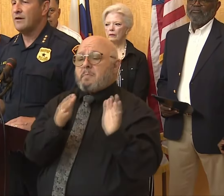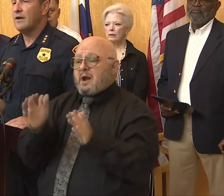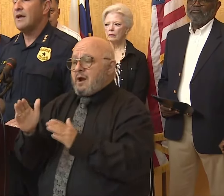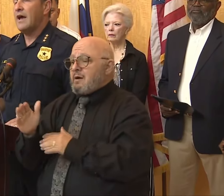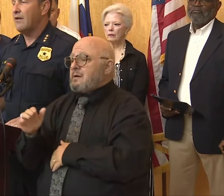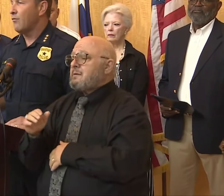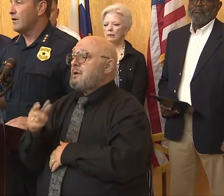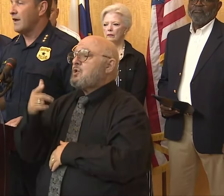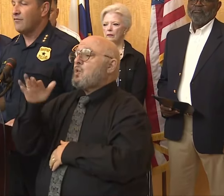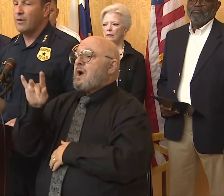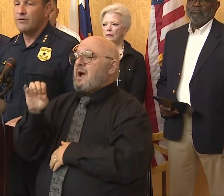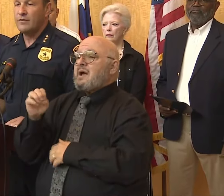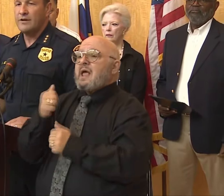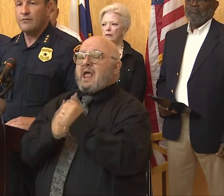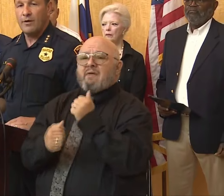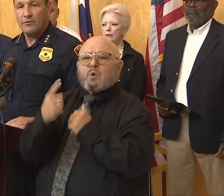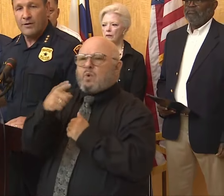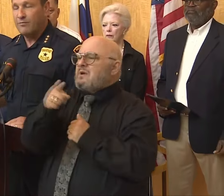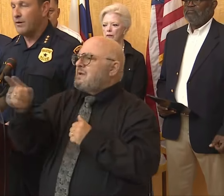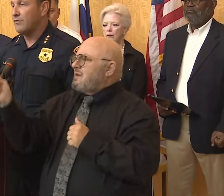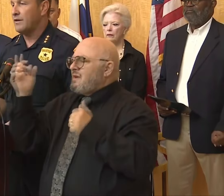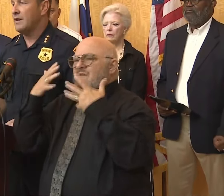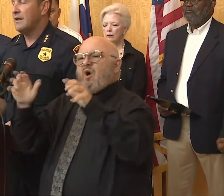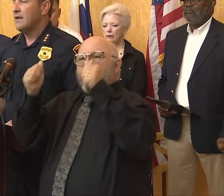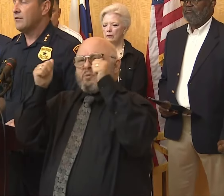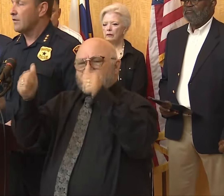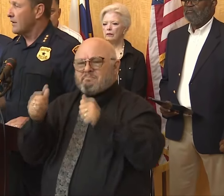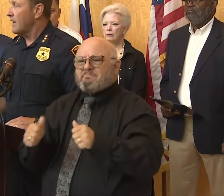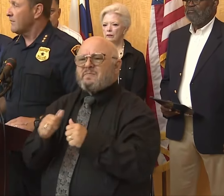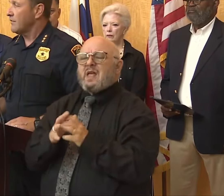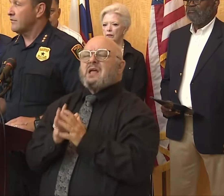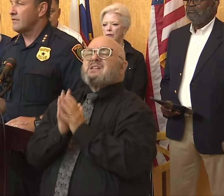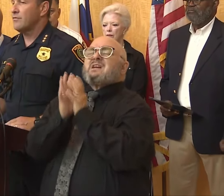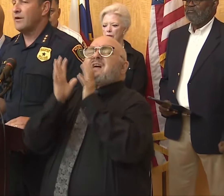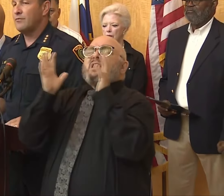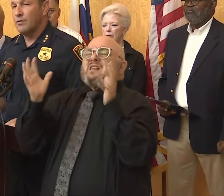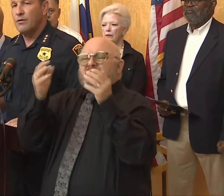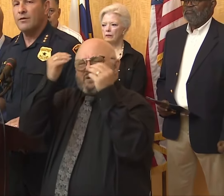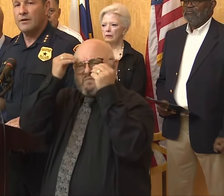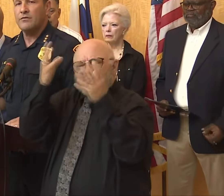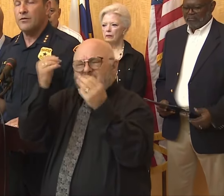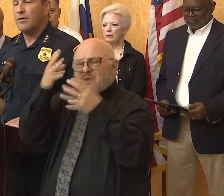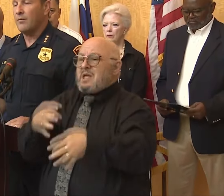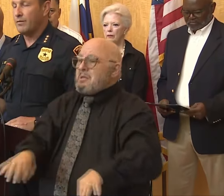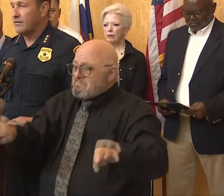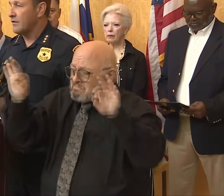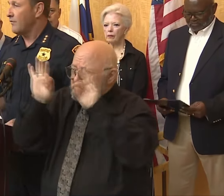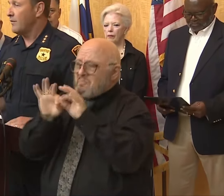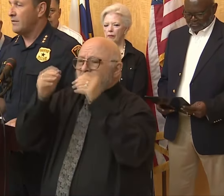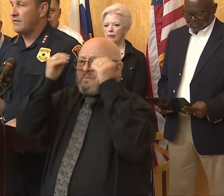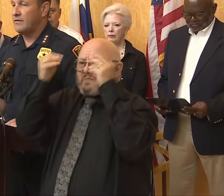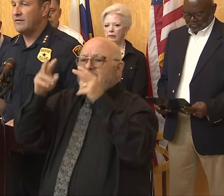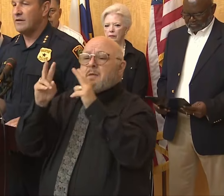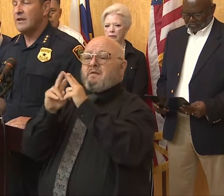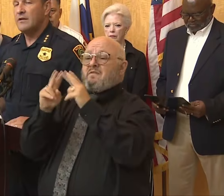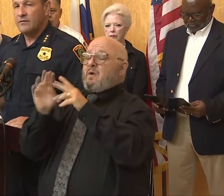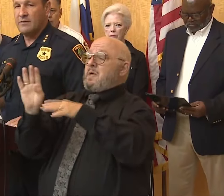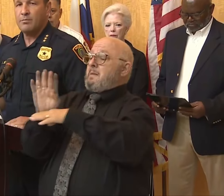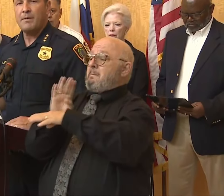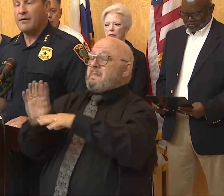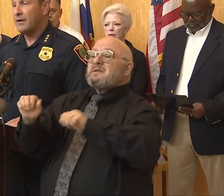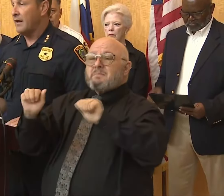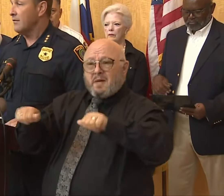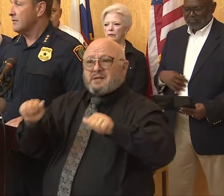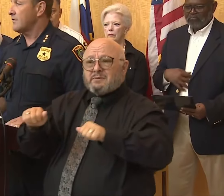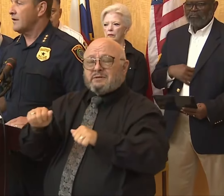stations here have one, have posted it, as well as we have posted it. There's a lot of essential information. We're going into a potentially a very busy season. Let's